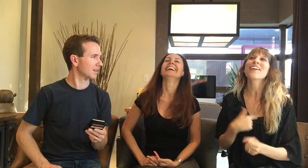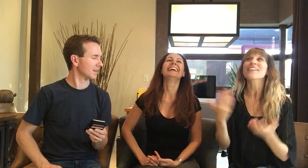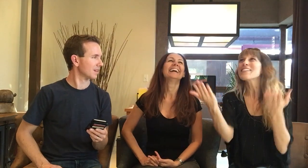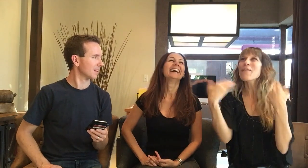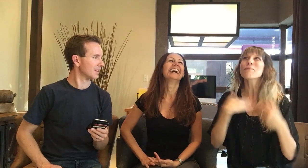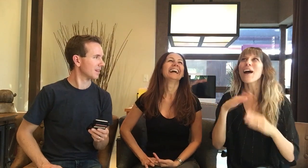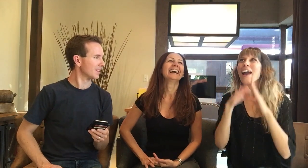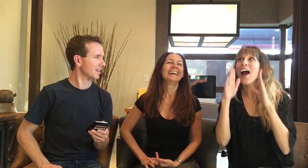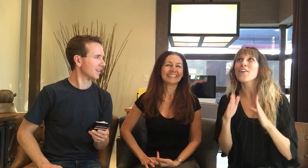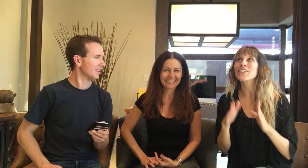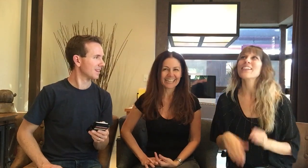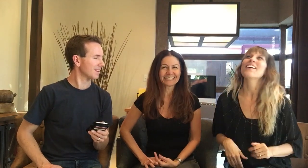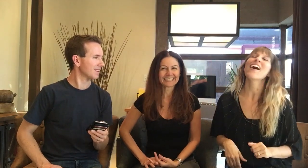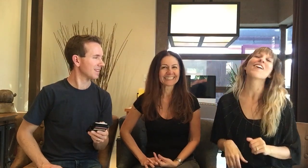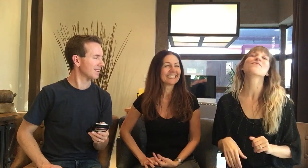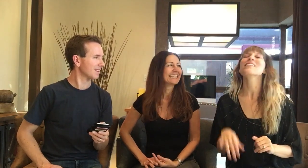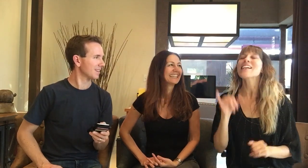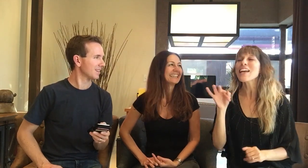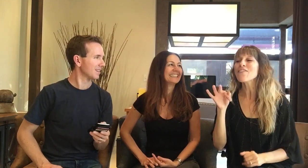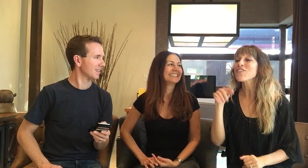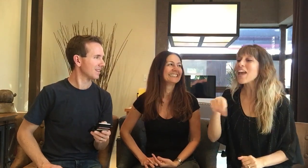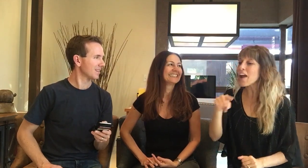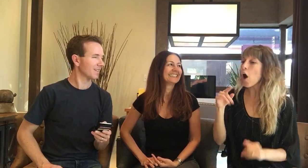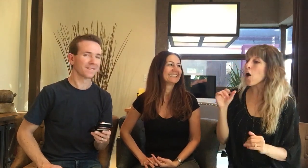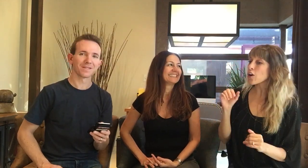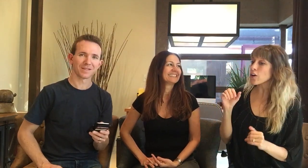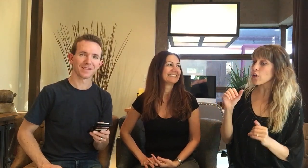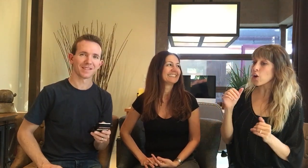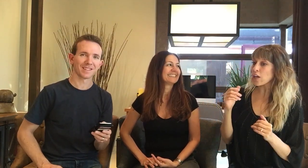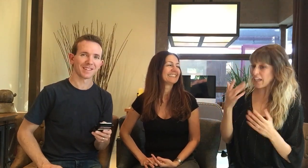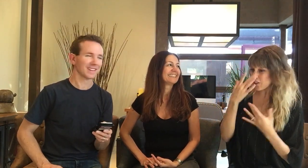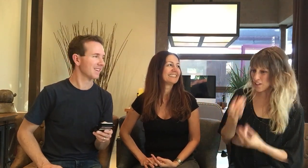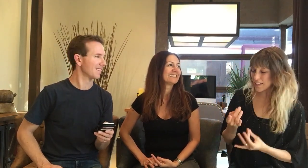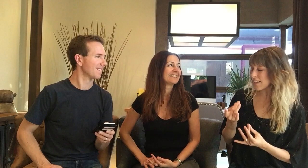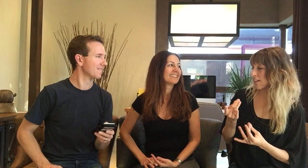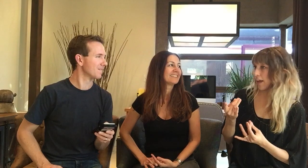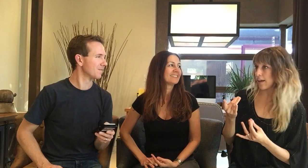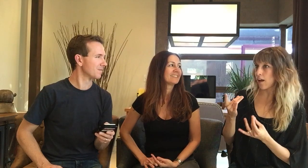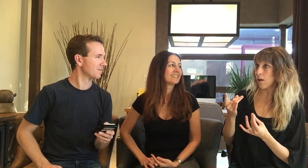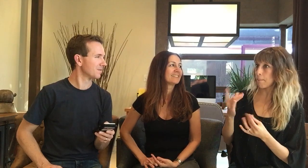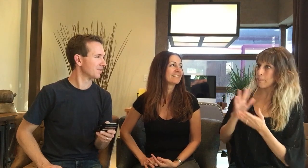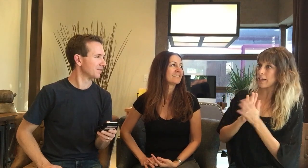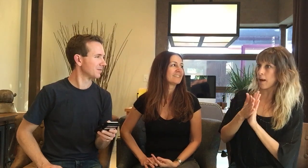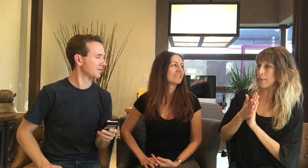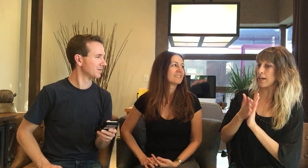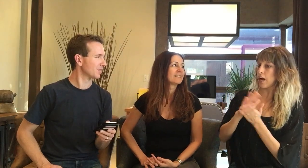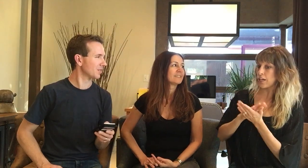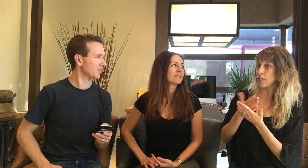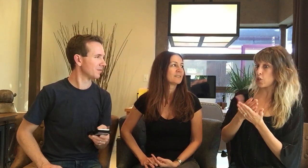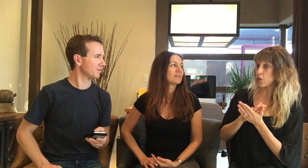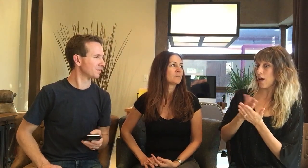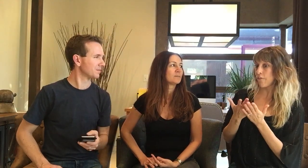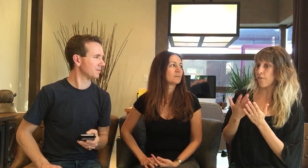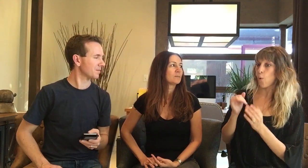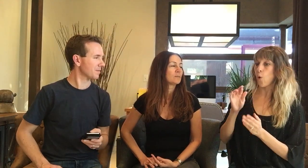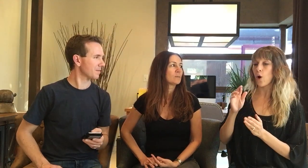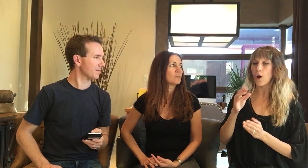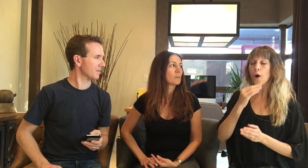yeah, come to my house. If they are interested in like becoming a chef or a